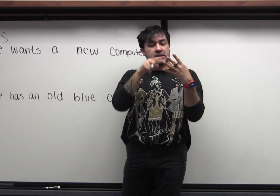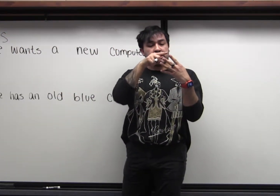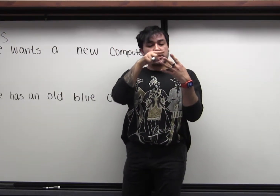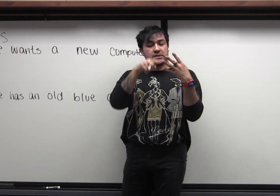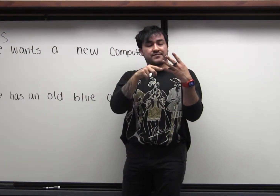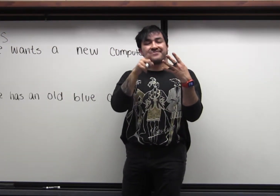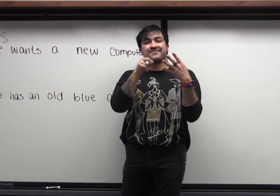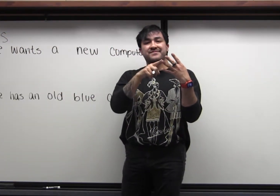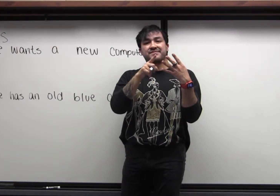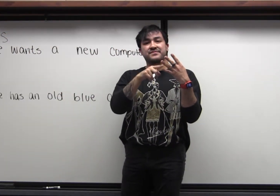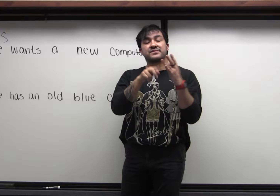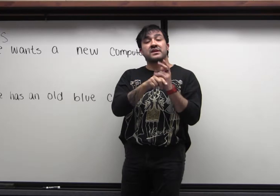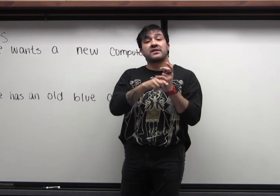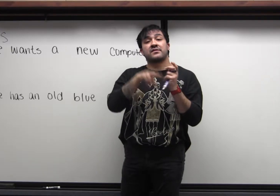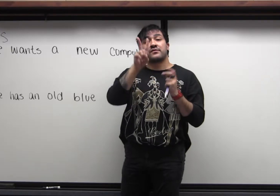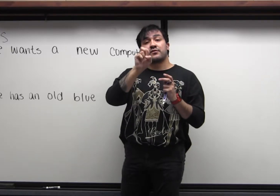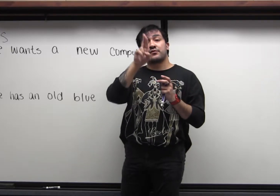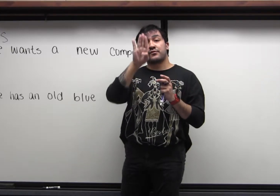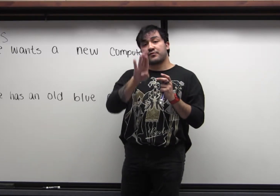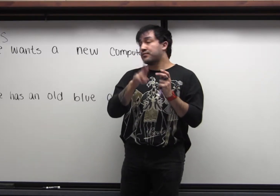is our, this one, it's our verb.